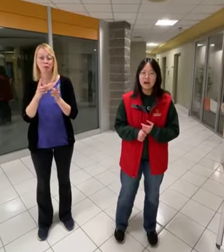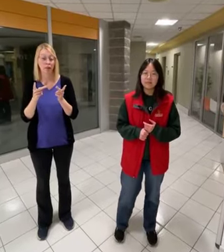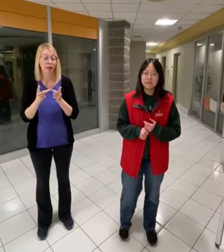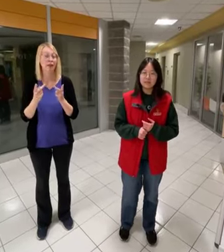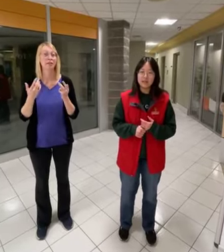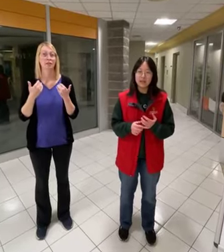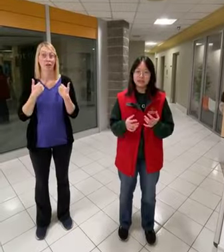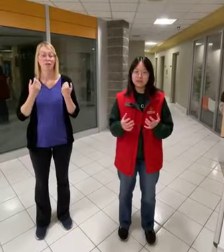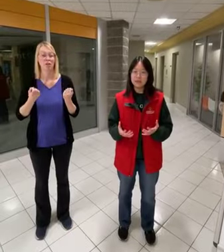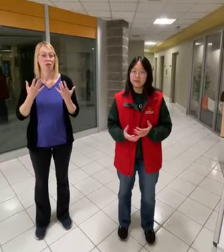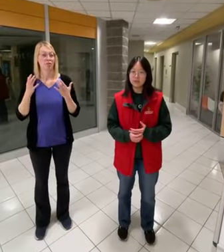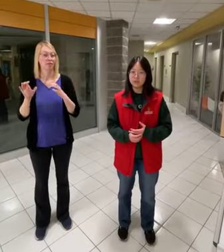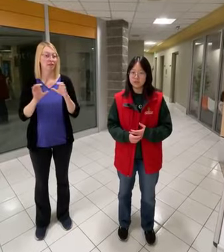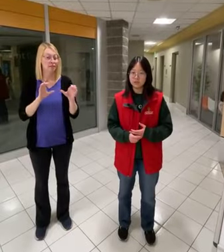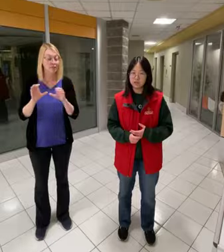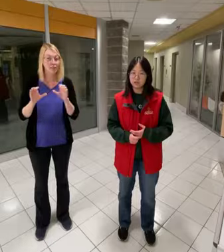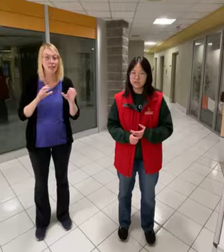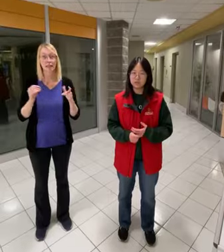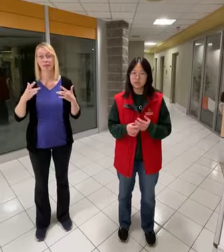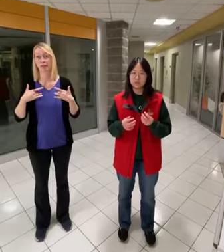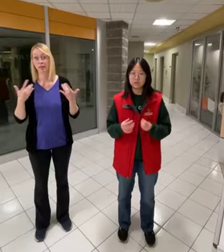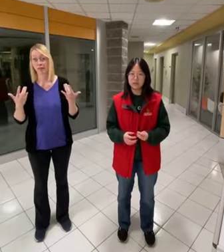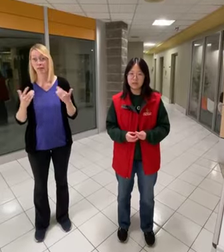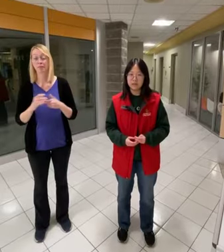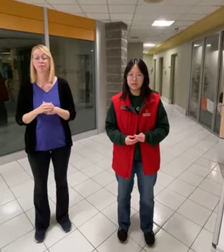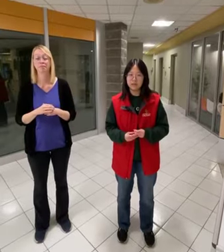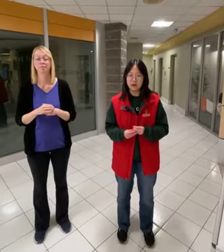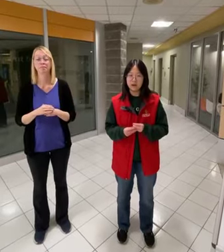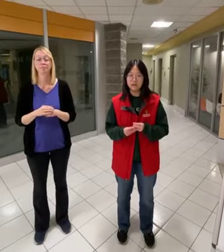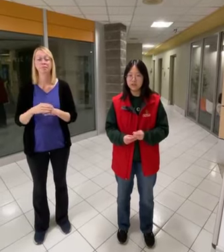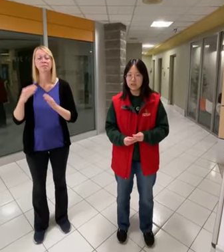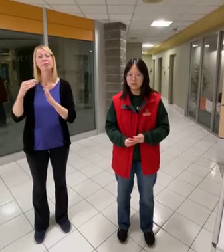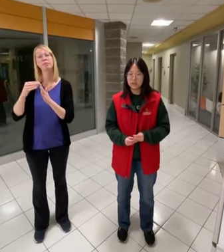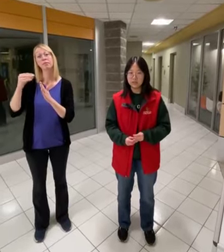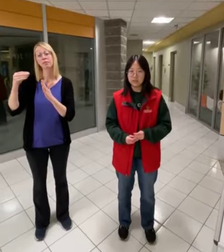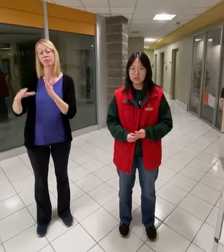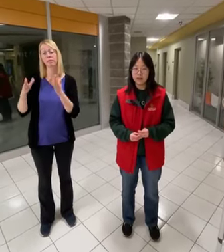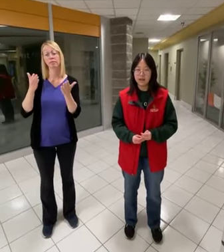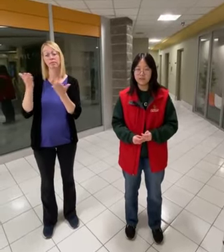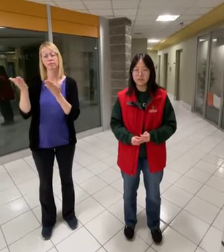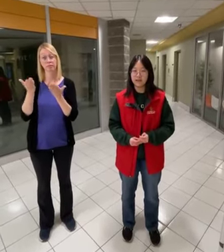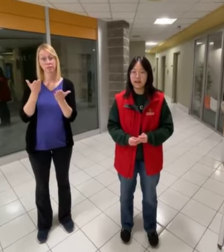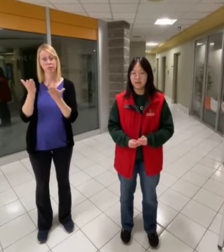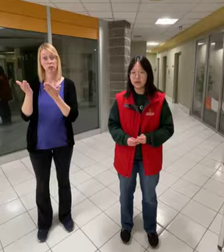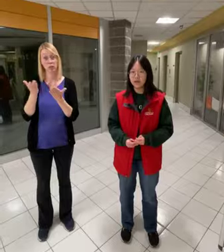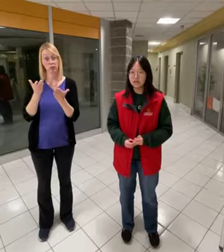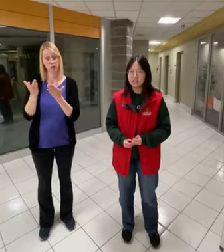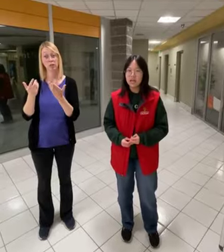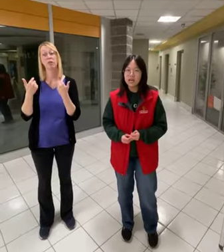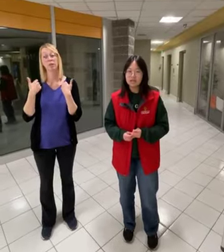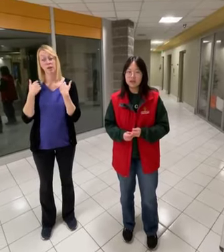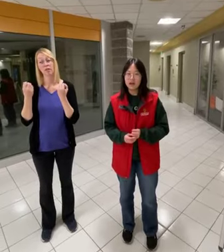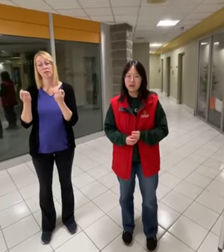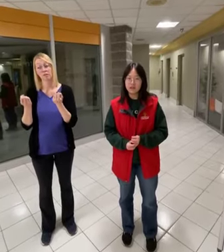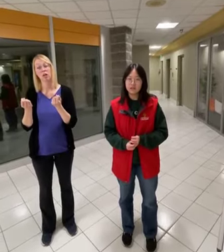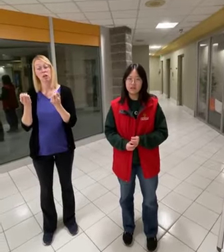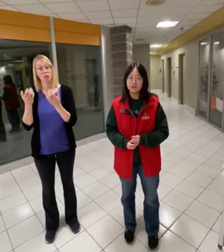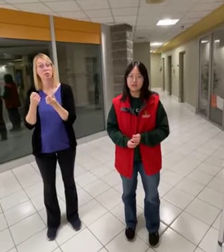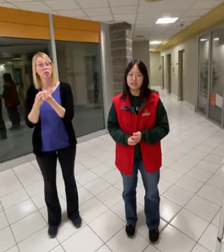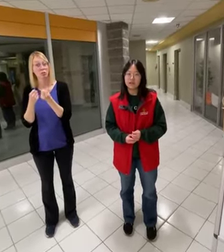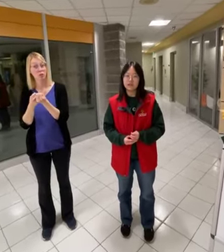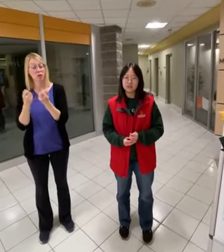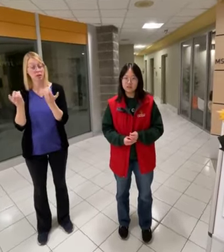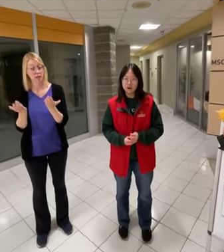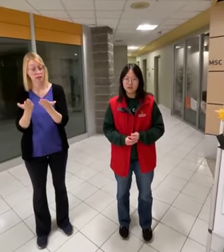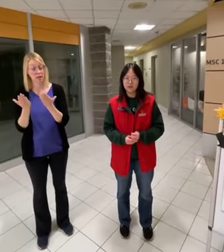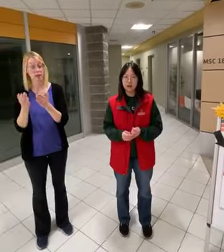here. And since I mentioned student services, which is a really big feature that we do have here at UCalgary, a lot of the